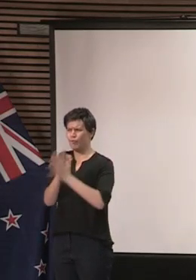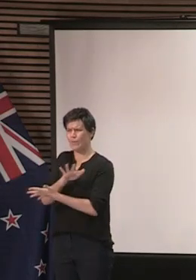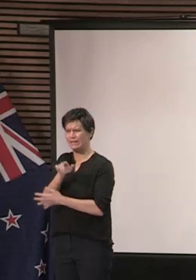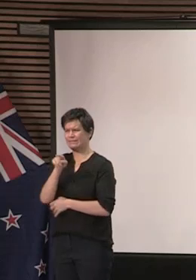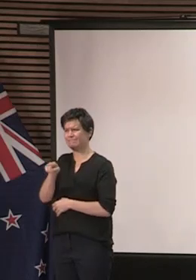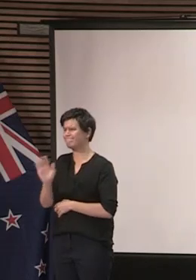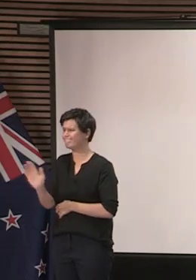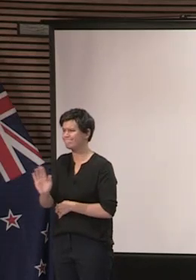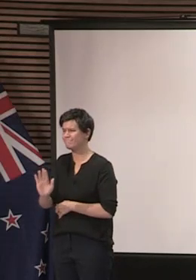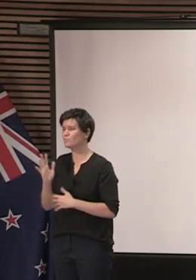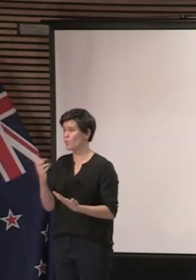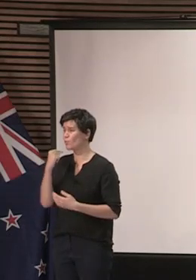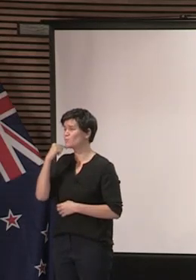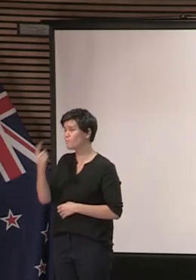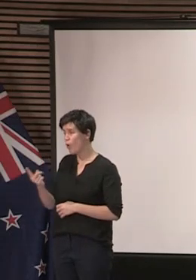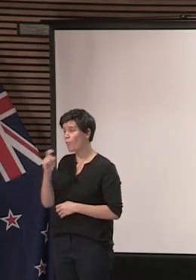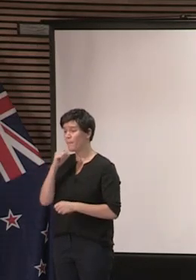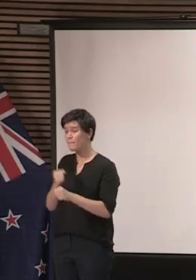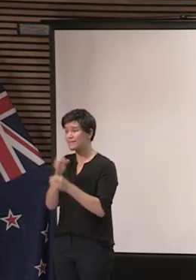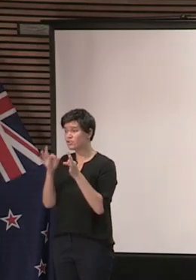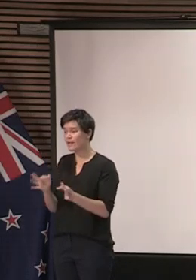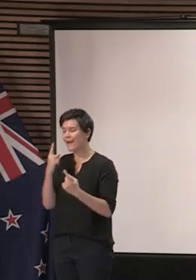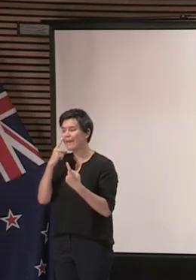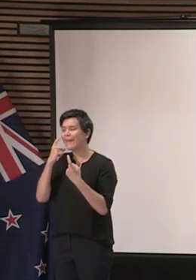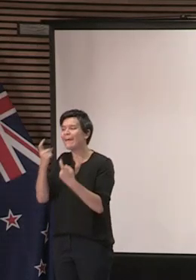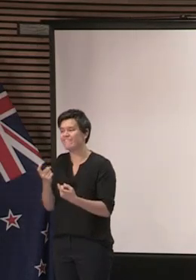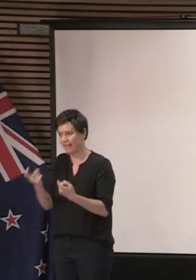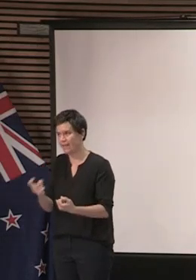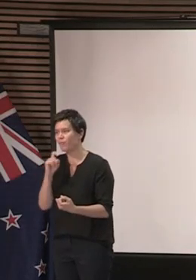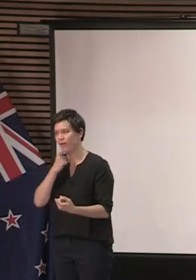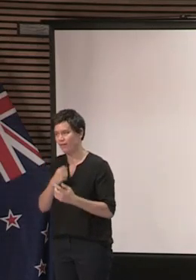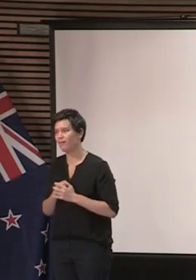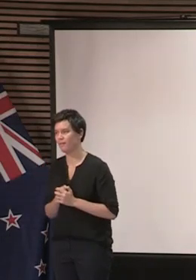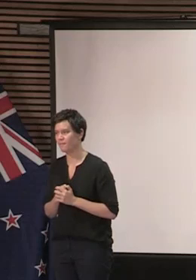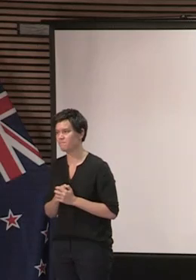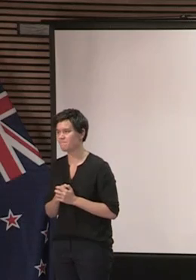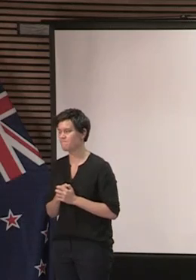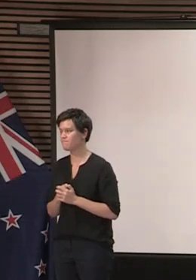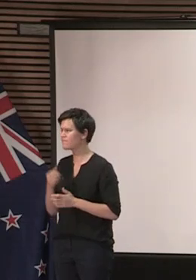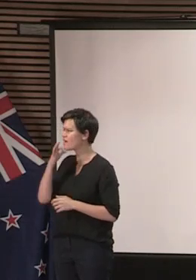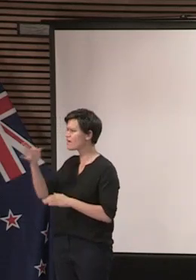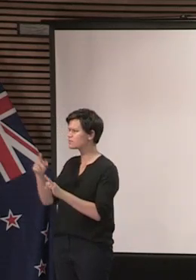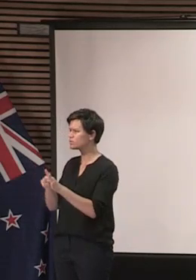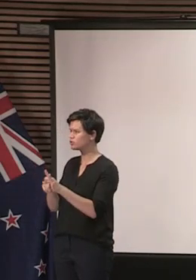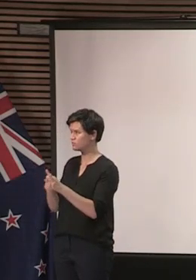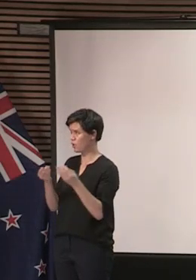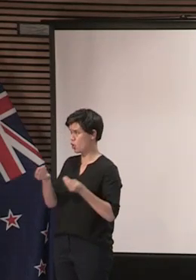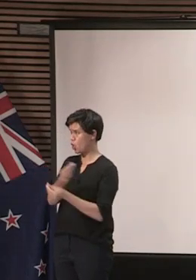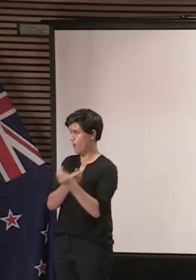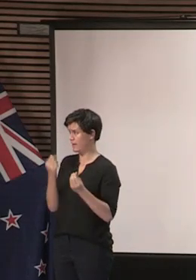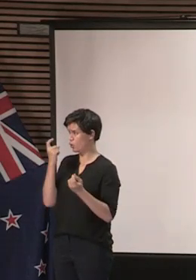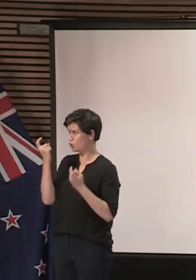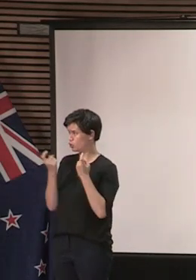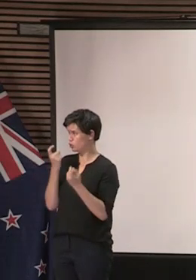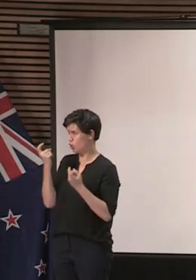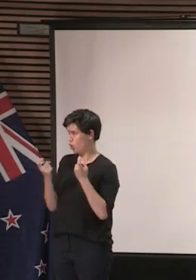of consideration and will be moving cautiously. How much weight are you giving to those economic concerns? Can you give a percent on how much